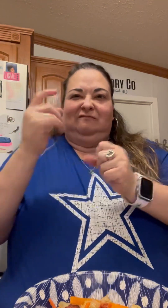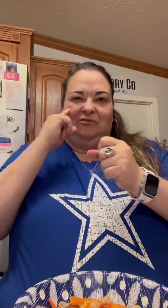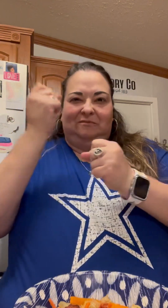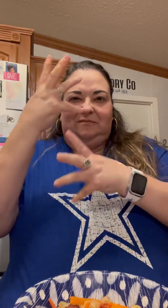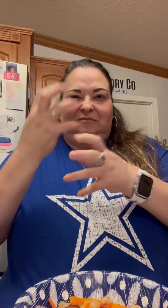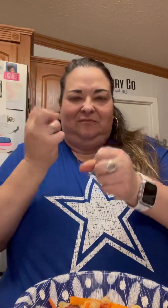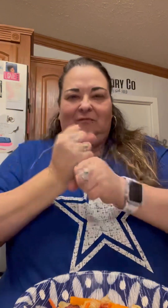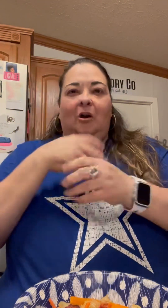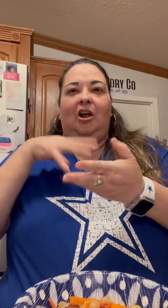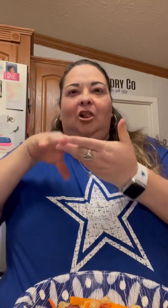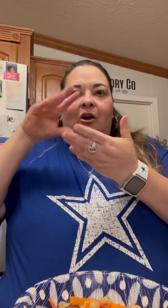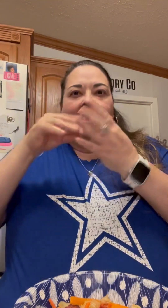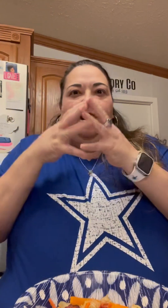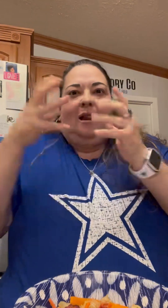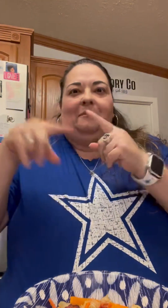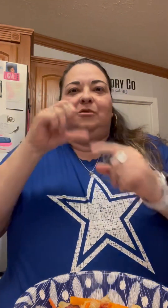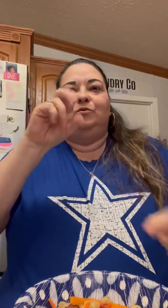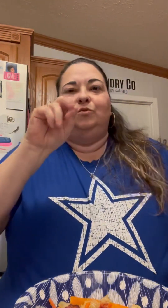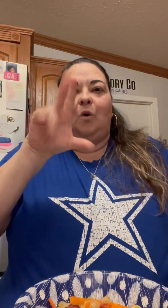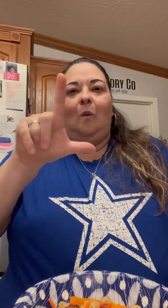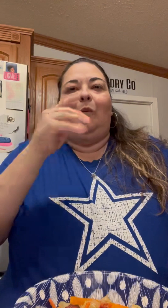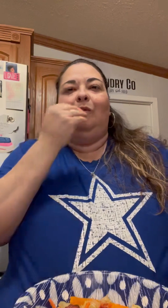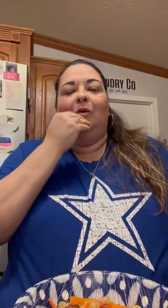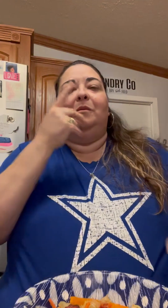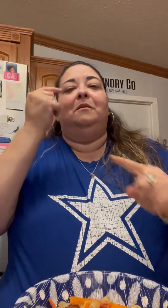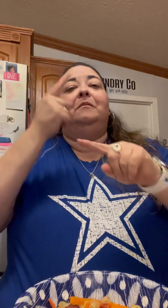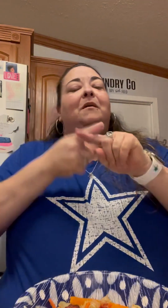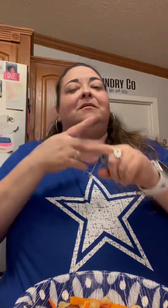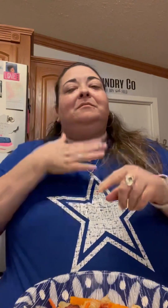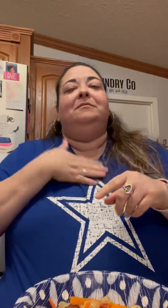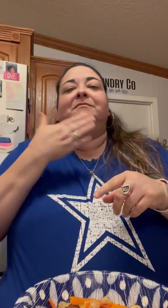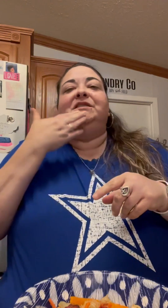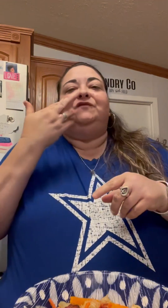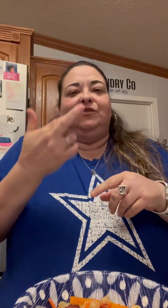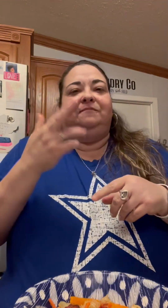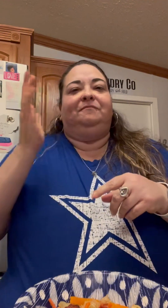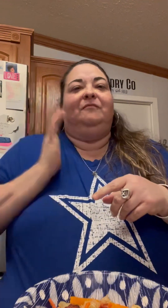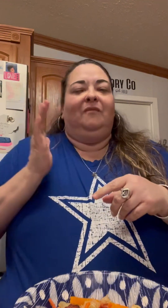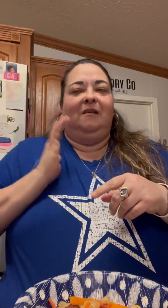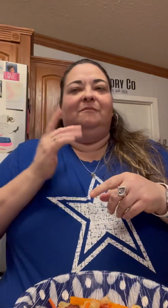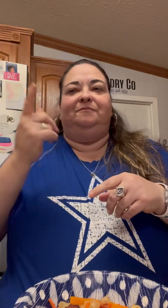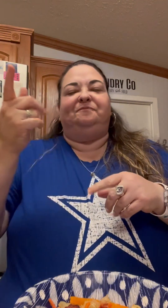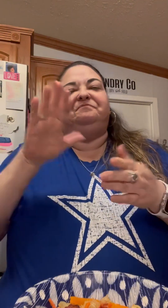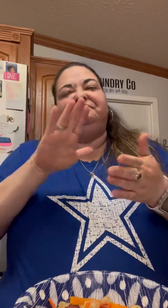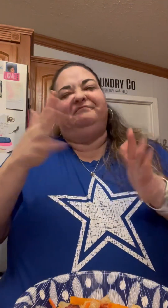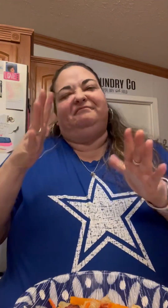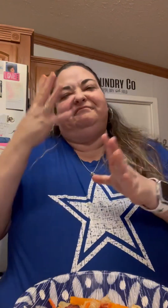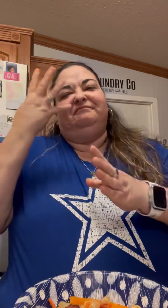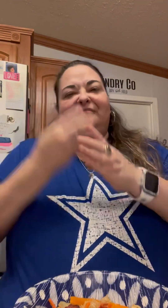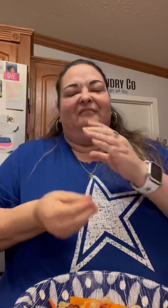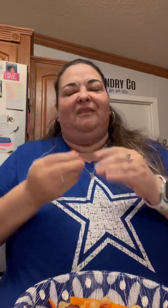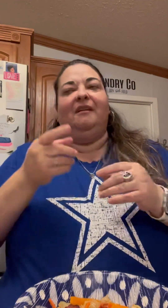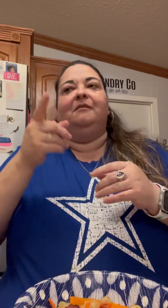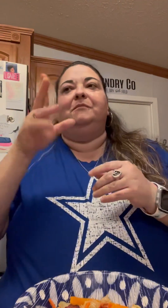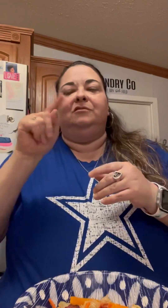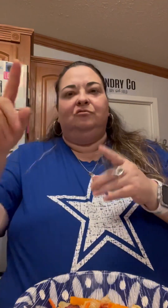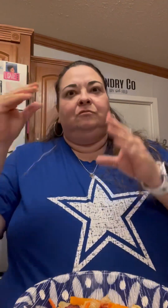a black man, and I've learned all about soul food from him. And one of my dear, dear friends who's already